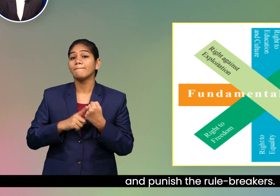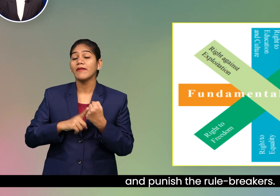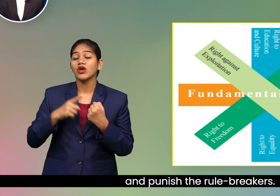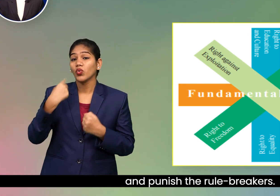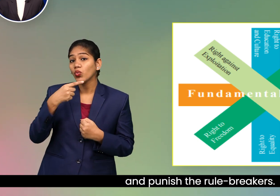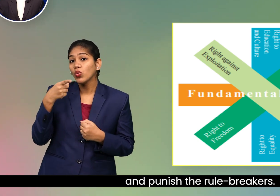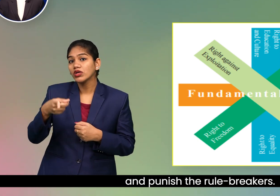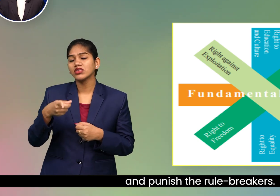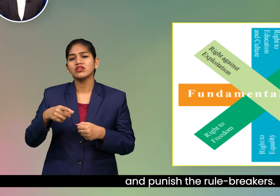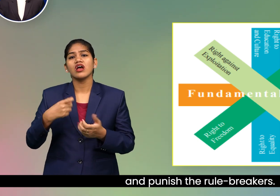breakers.